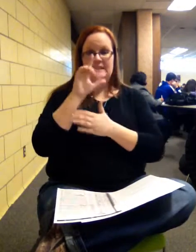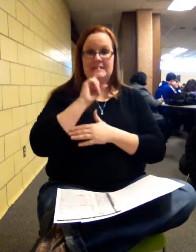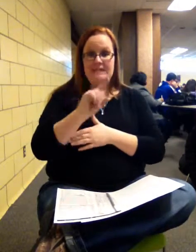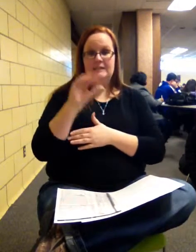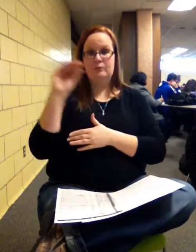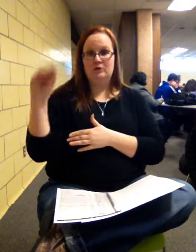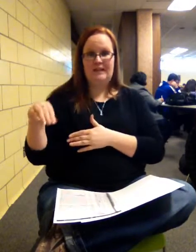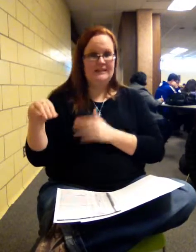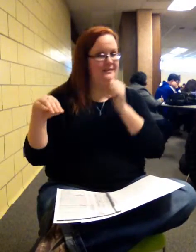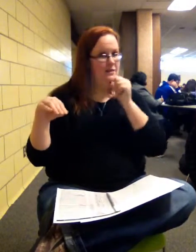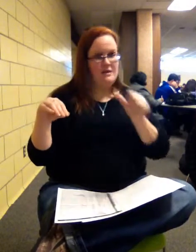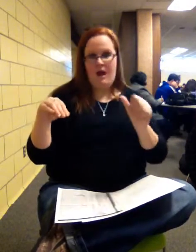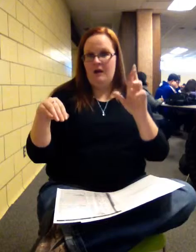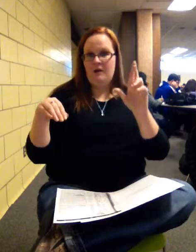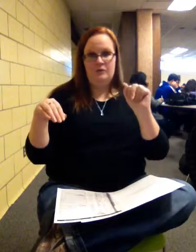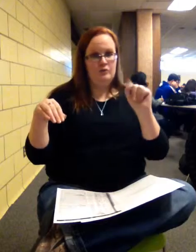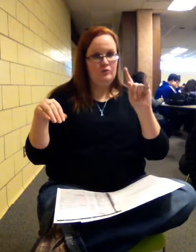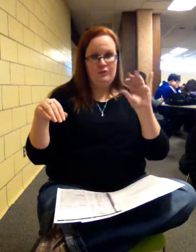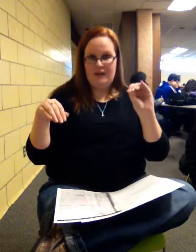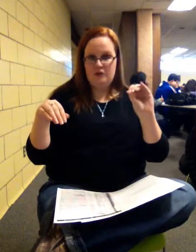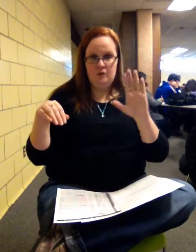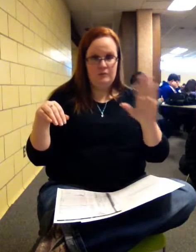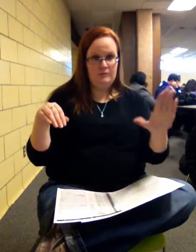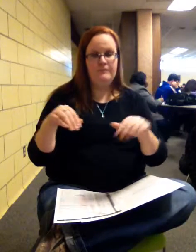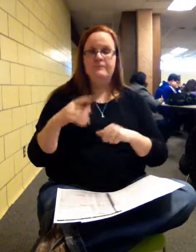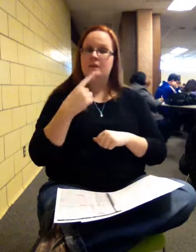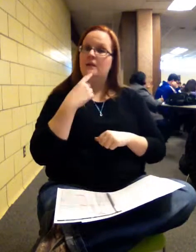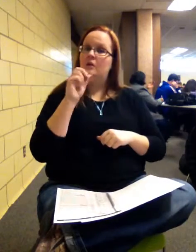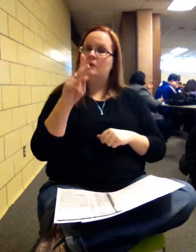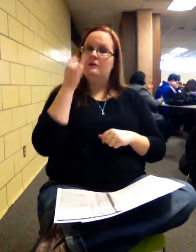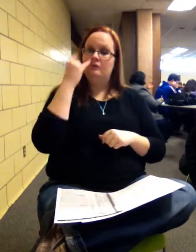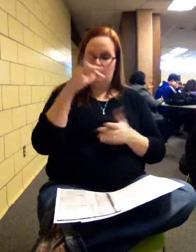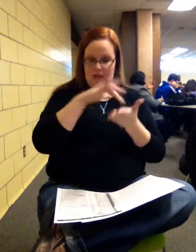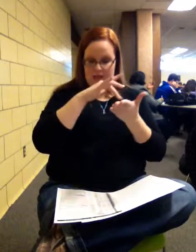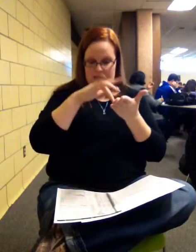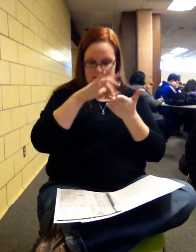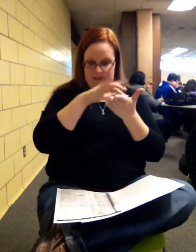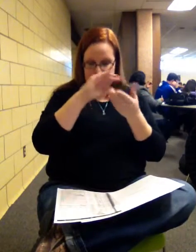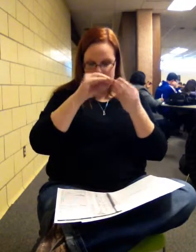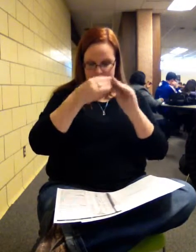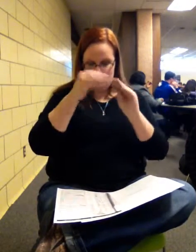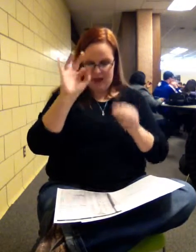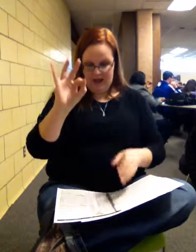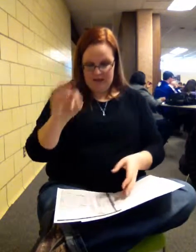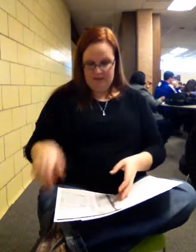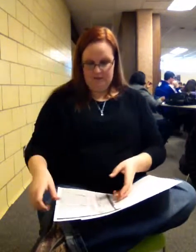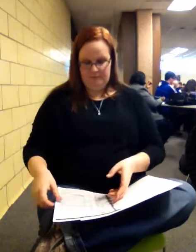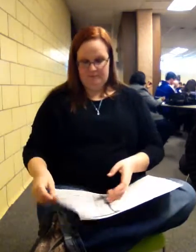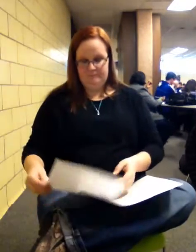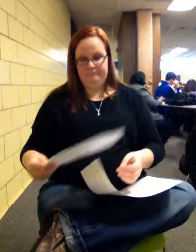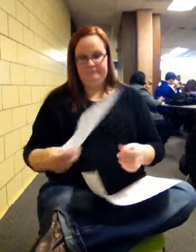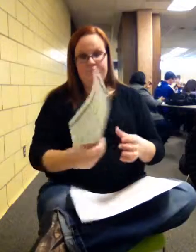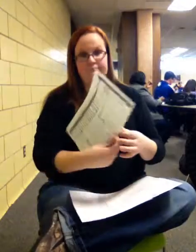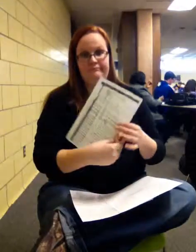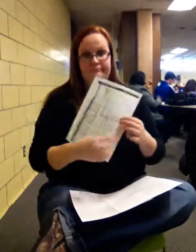ratios. So I'm saying, okay, if you calculate number 9, I'm showing you number 9. Number 9 on your sheet is your